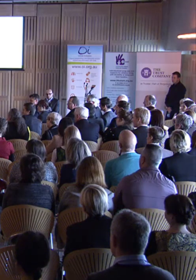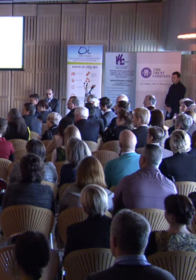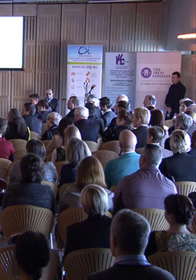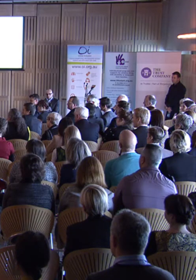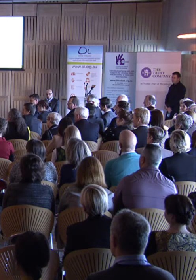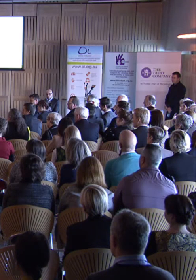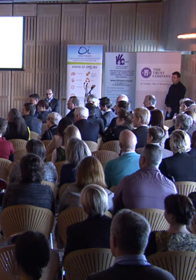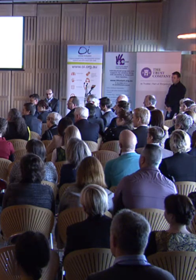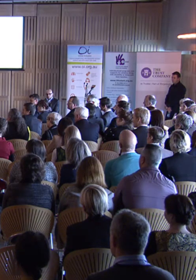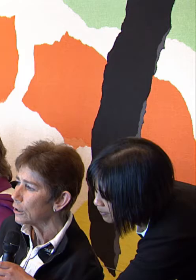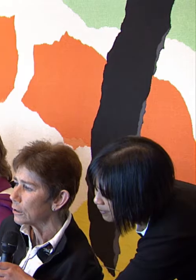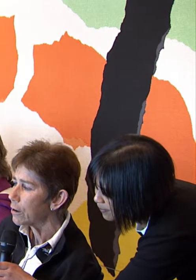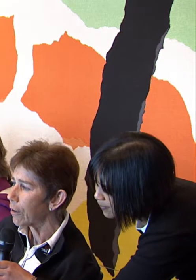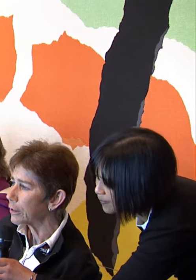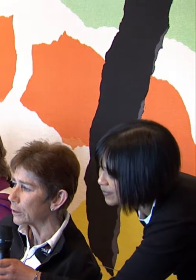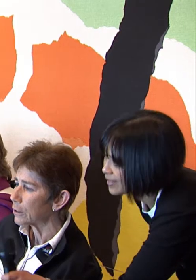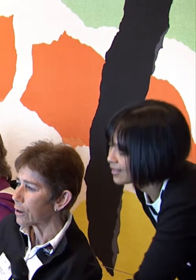became Australian.